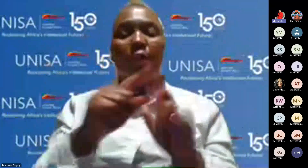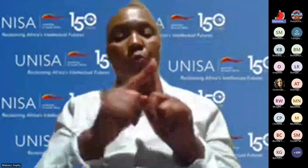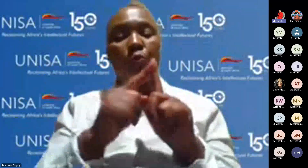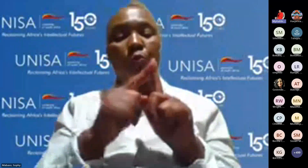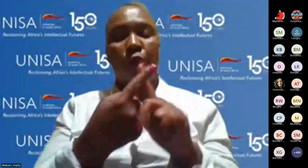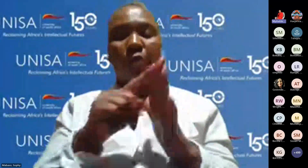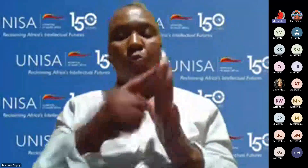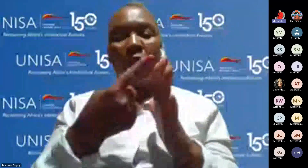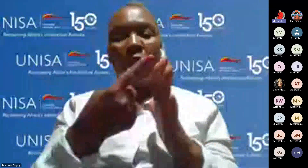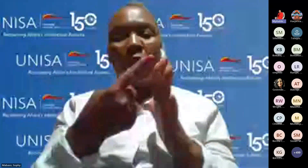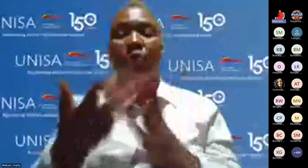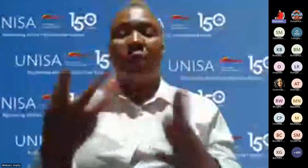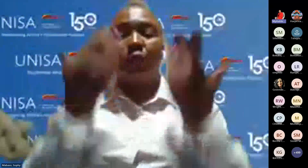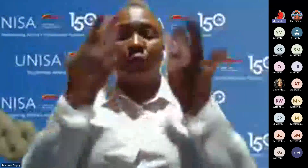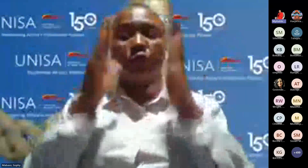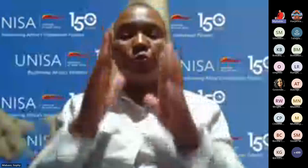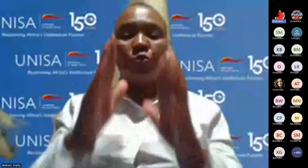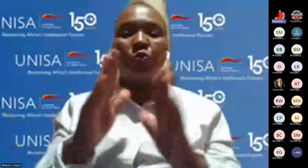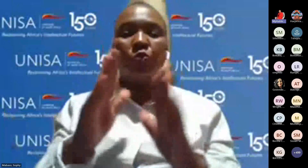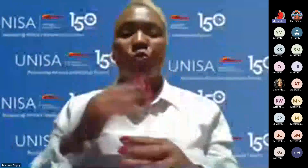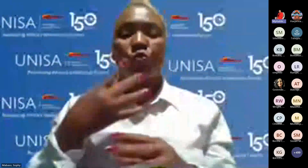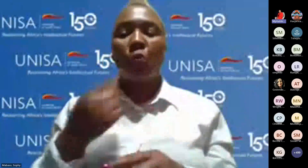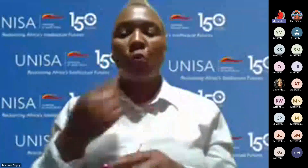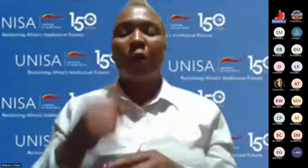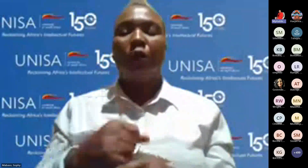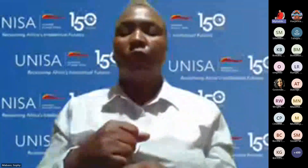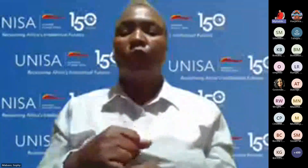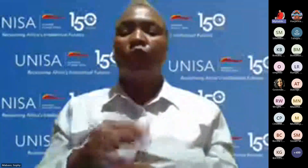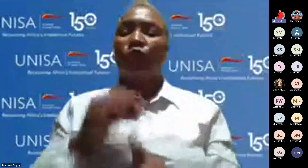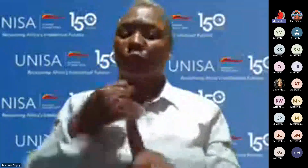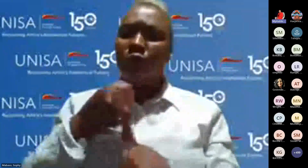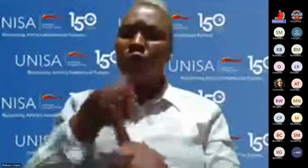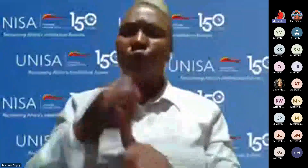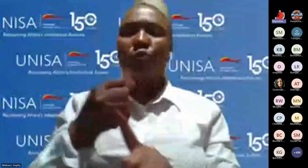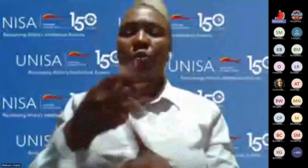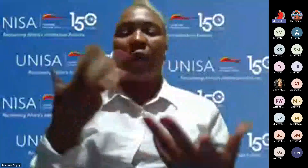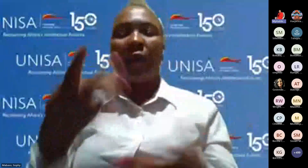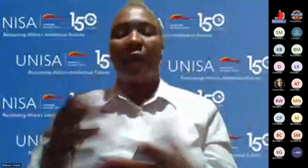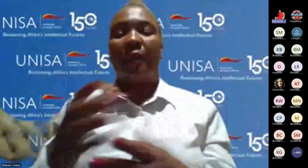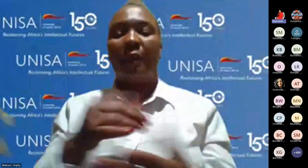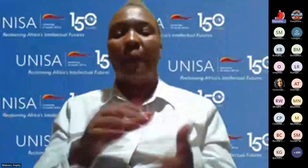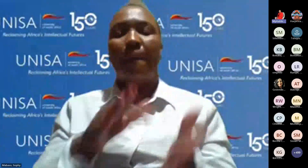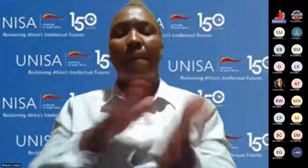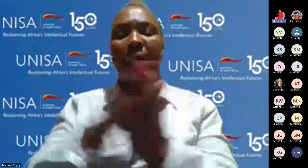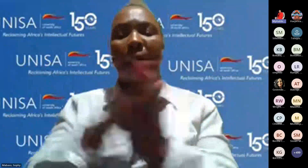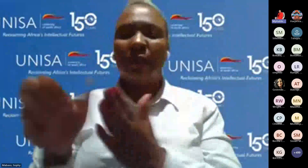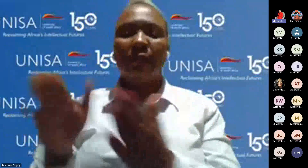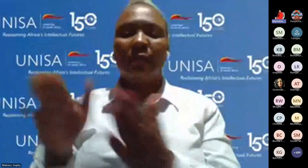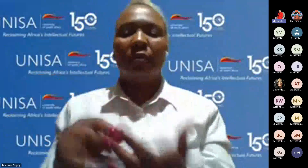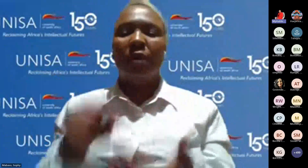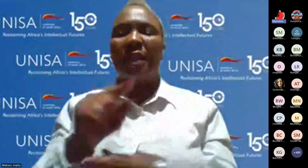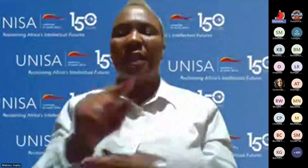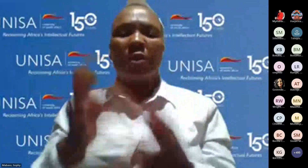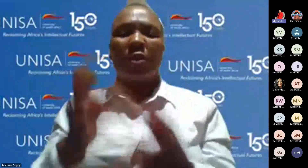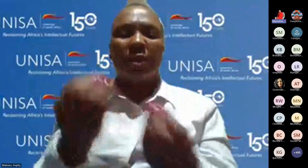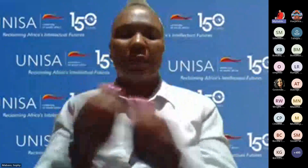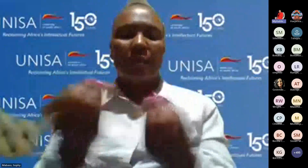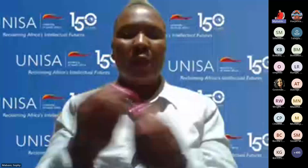students who want to insist on not maybe printing. It is not something that we